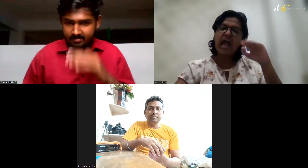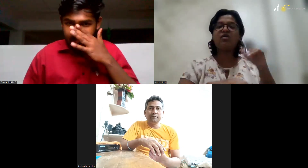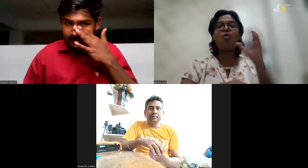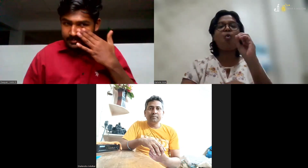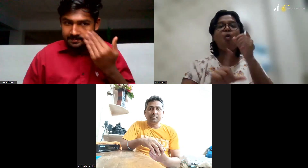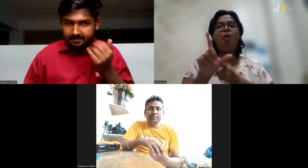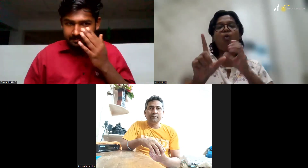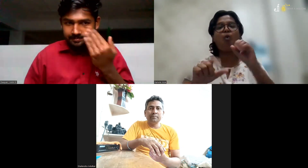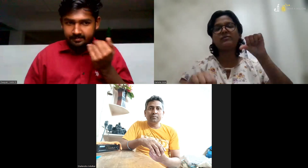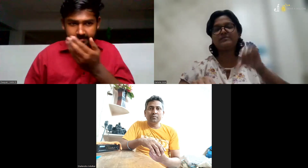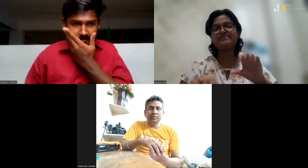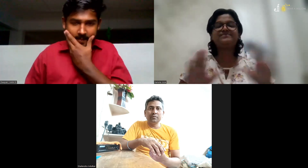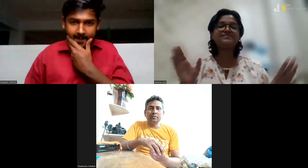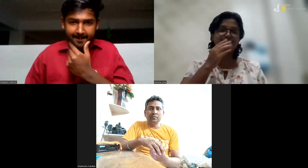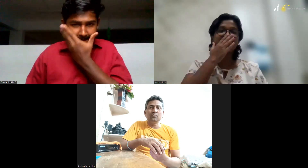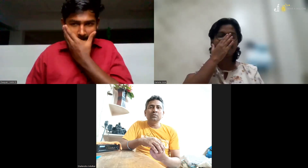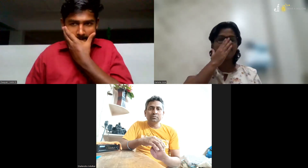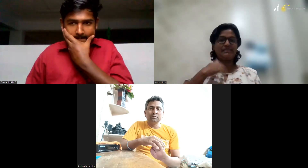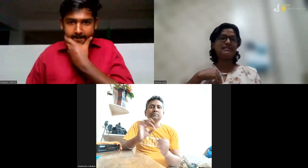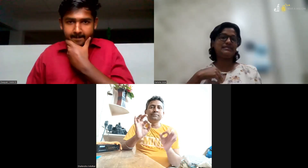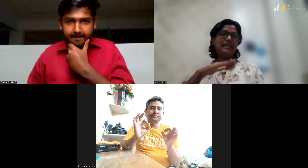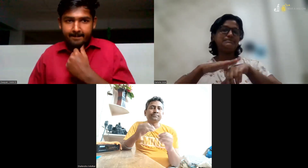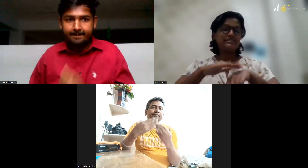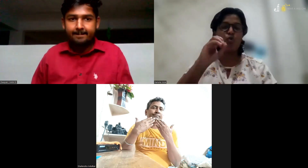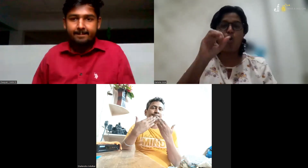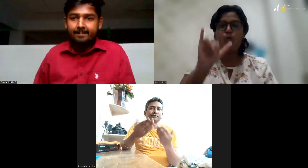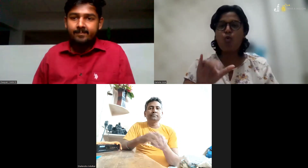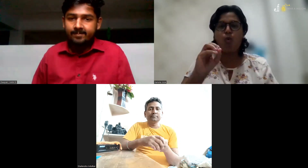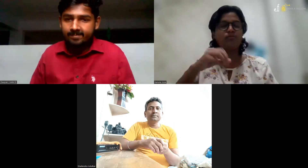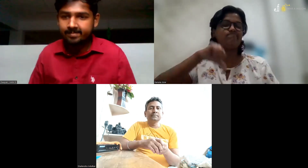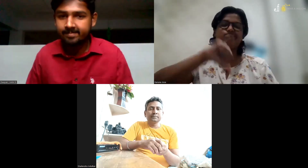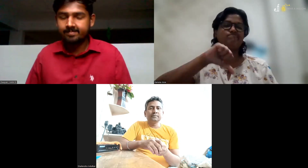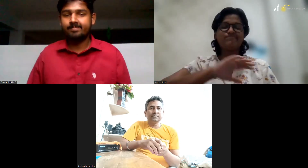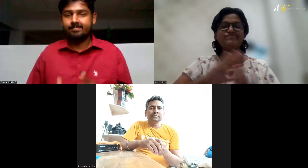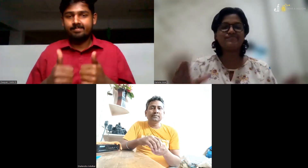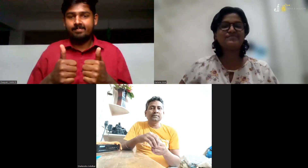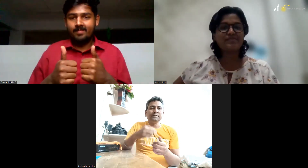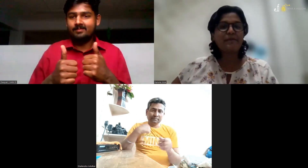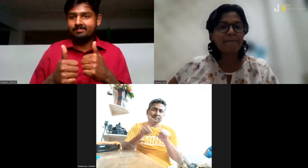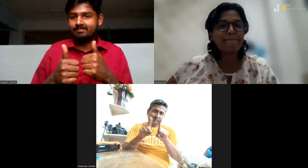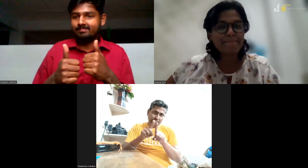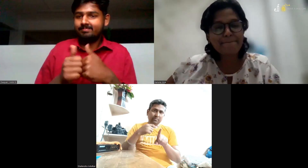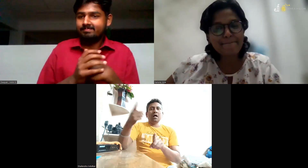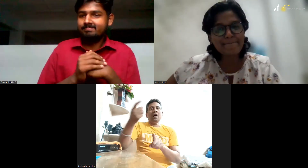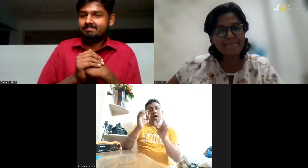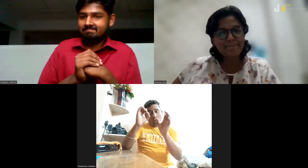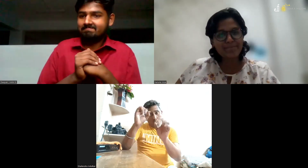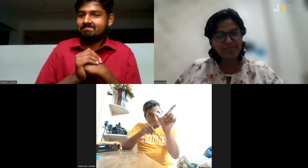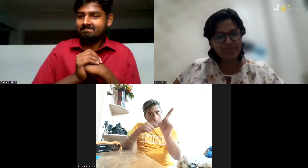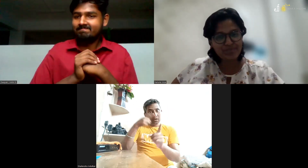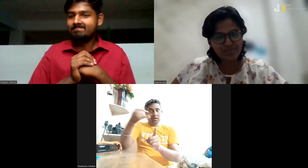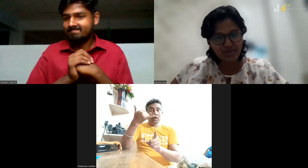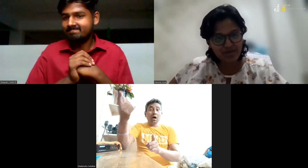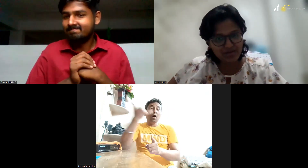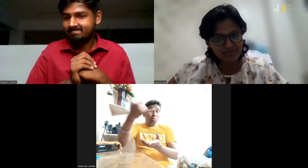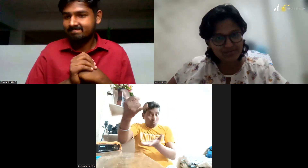am comfortable with other, other services, but not with Oyo. This is what my experience is, that I didn't had a